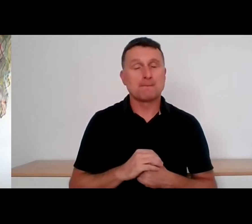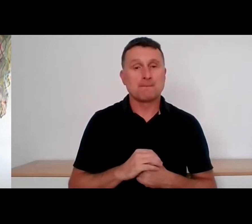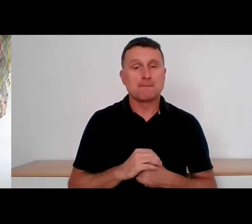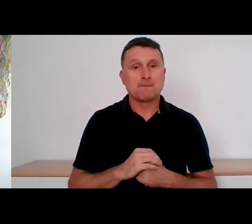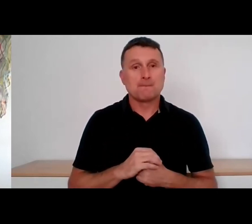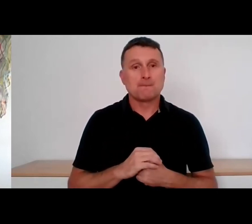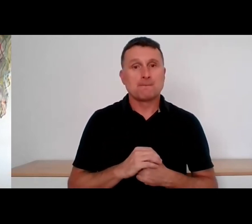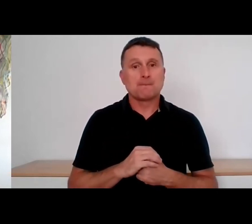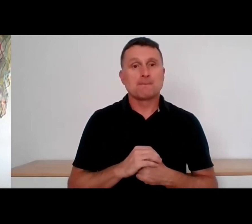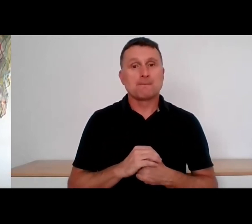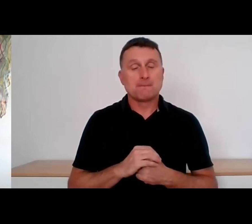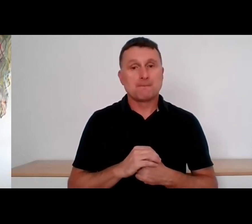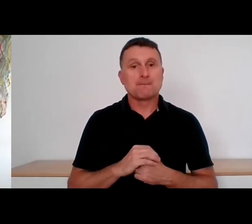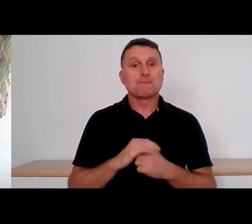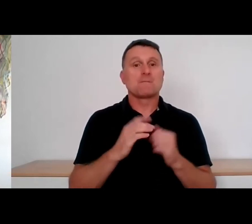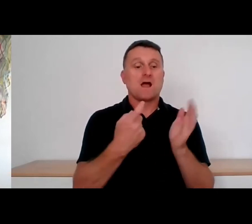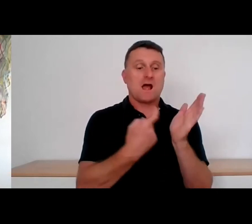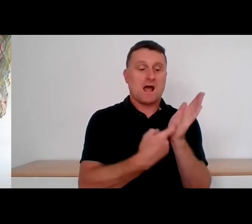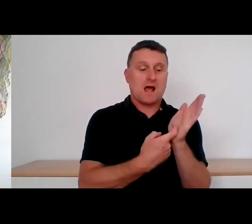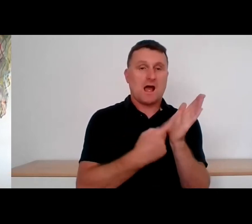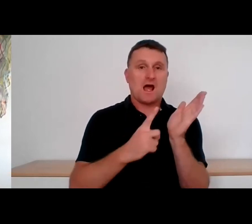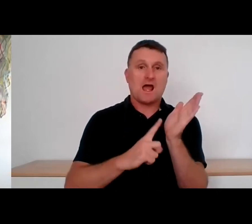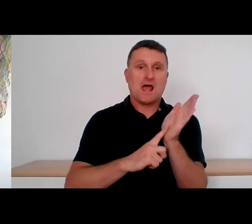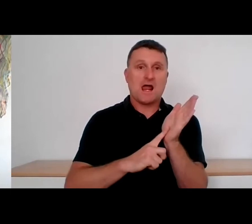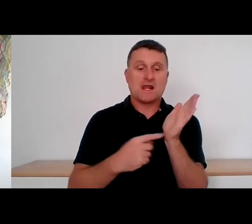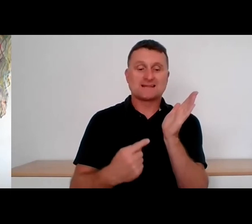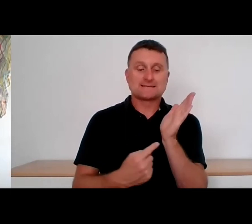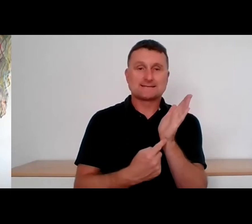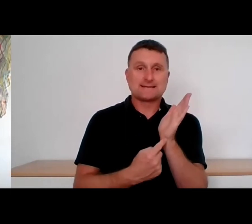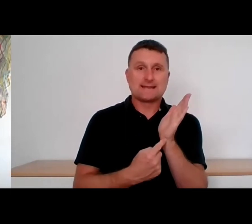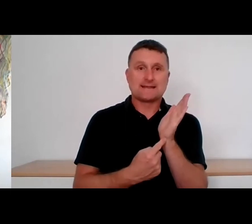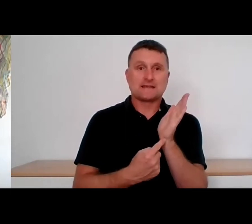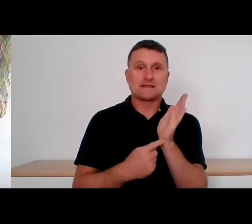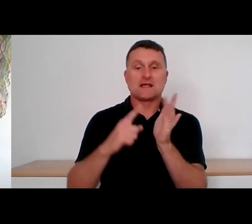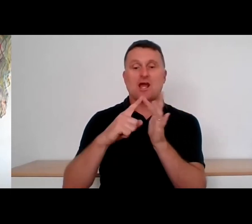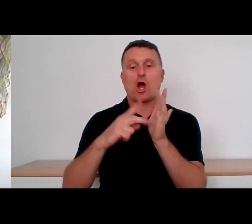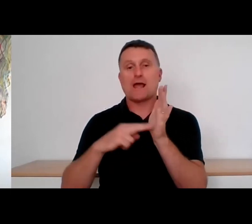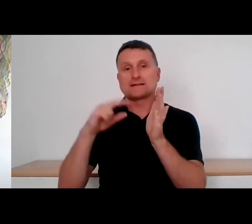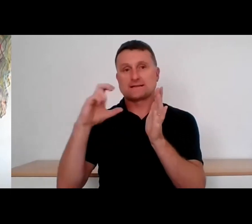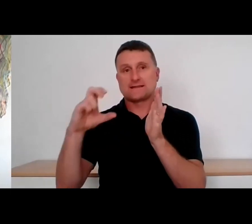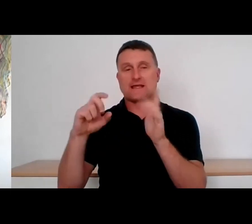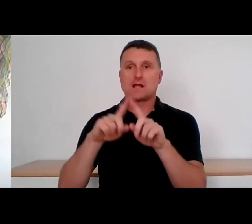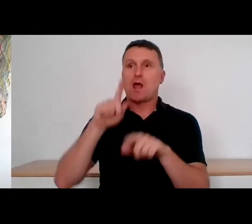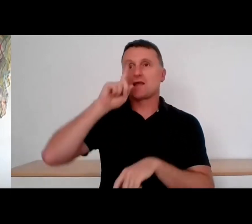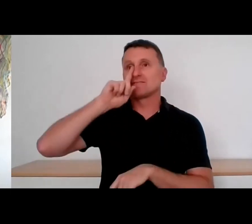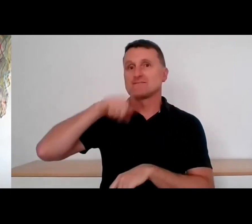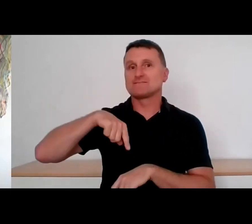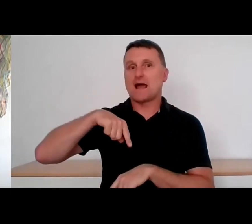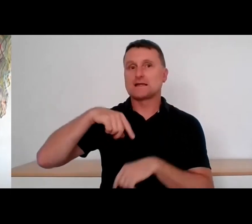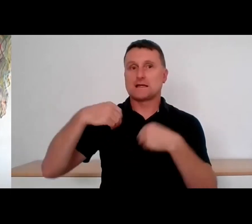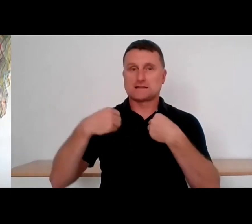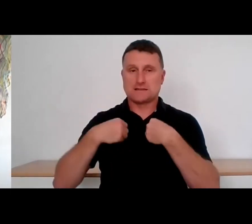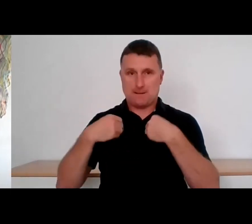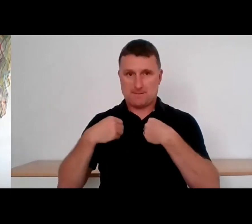To carry on with our RLT Inc. example, we have assumed that this fictitious company has 2